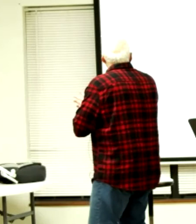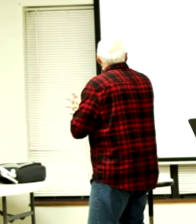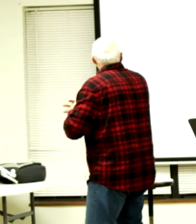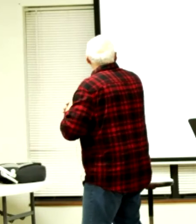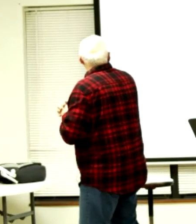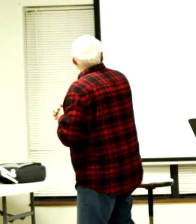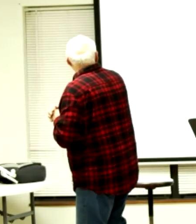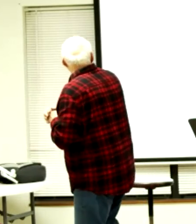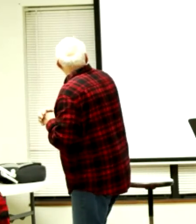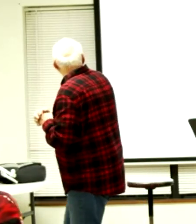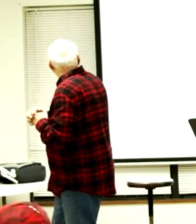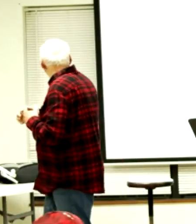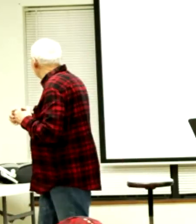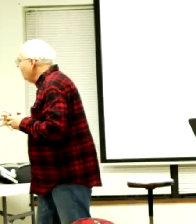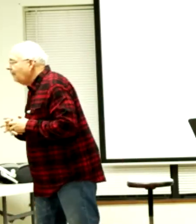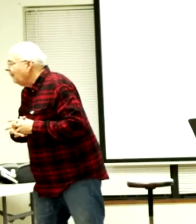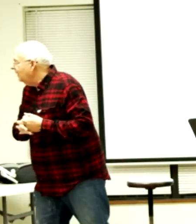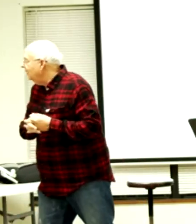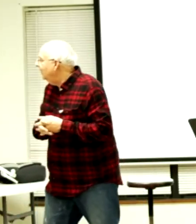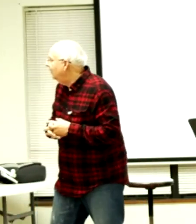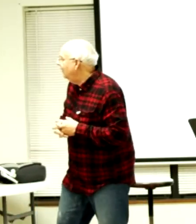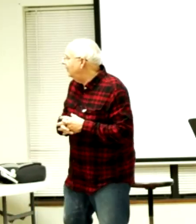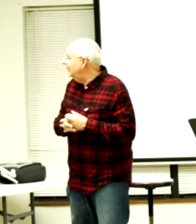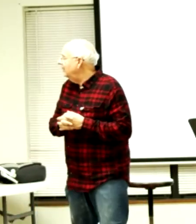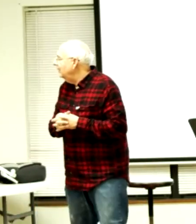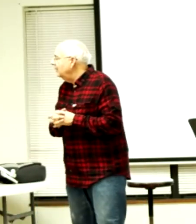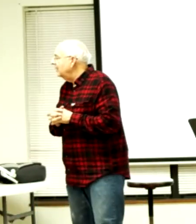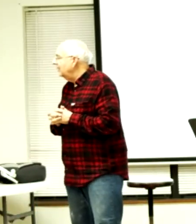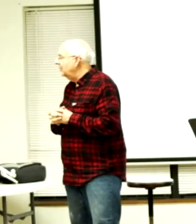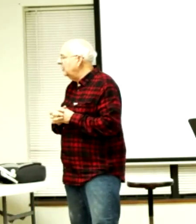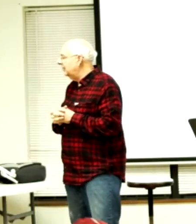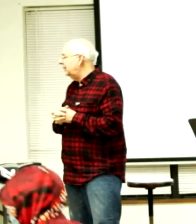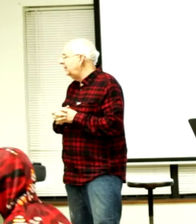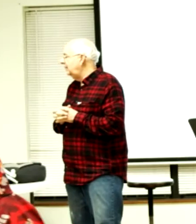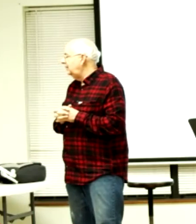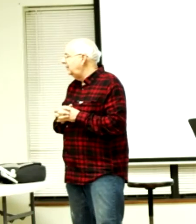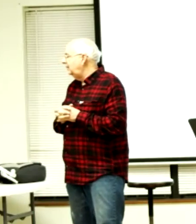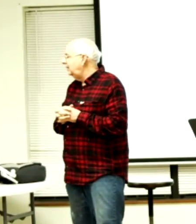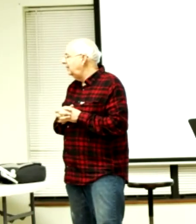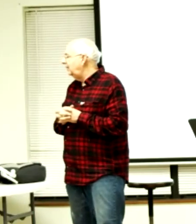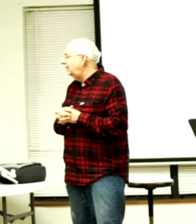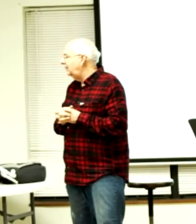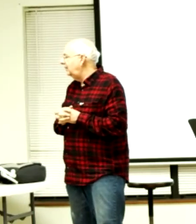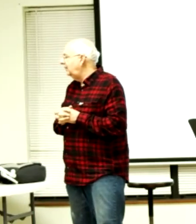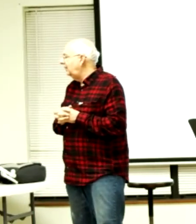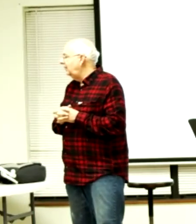Okay. And see, I learned chair because it's English, because I learned English first. It was